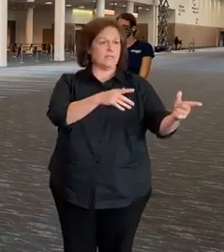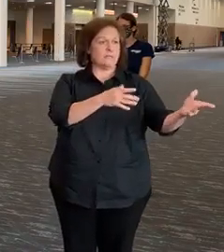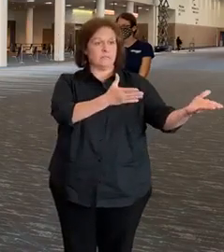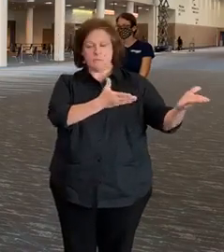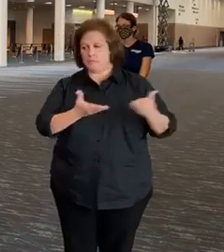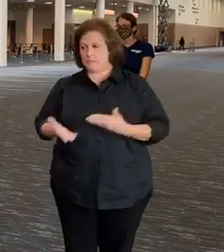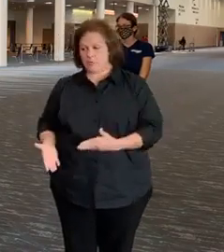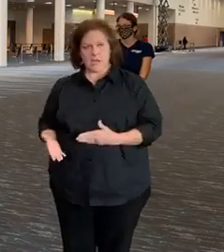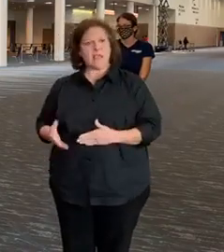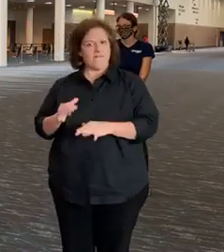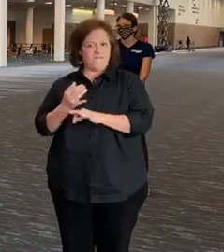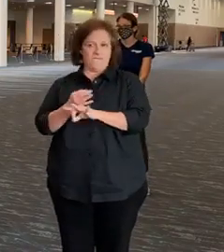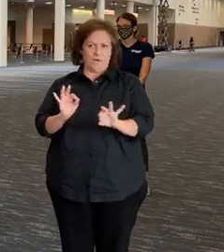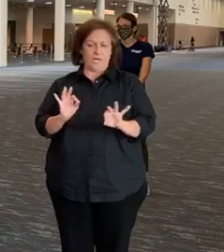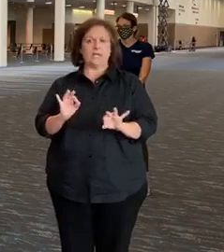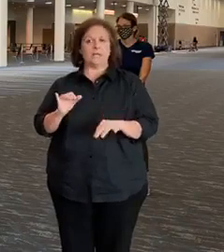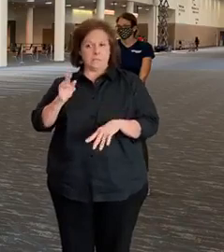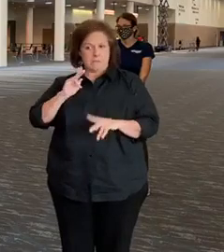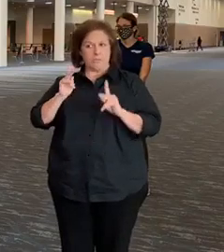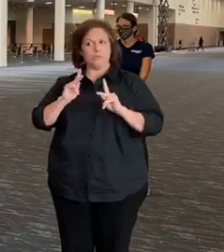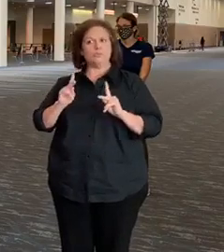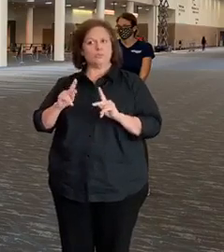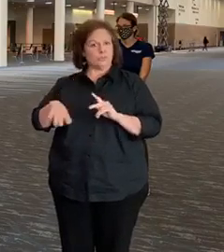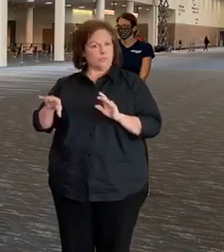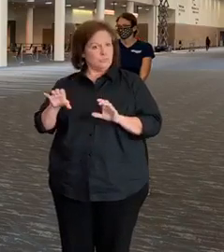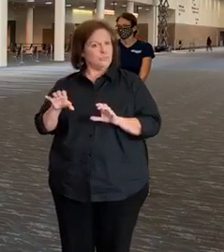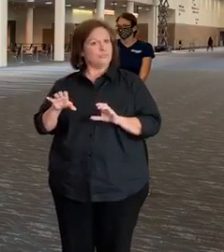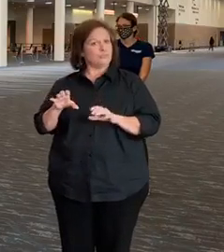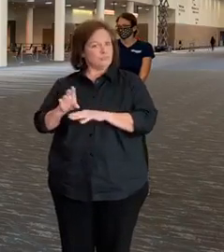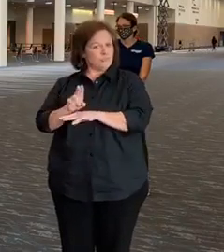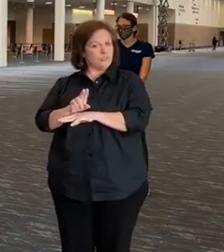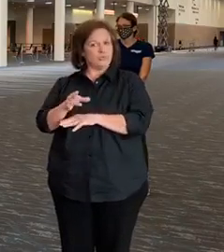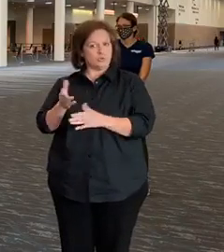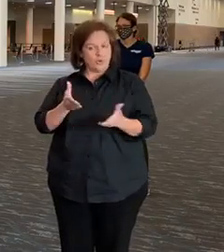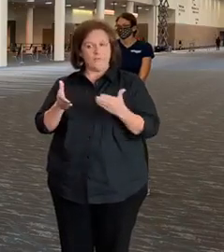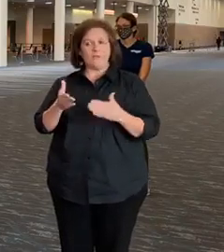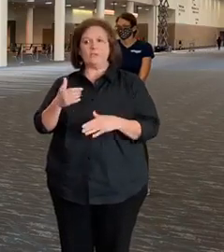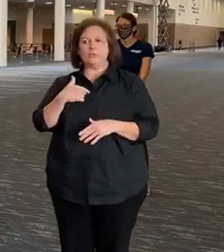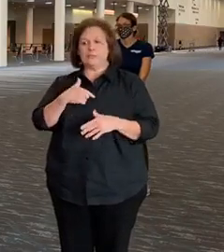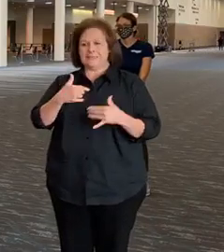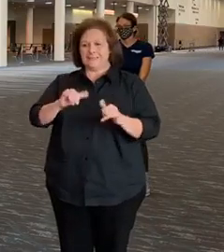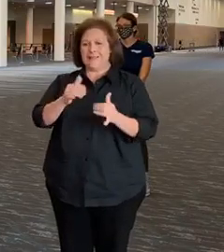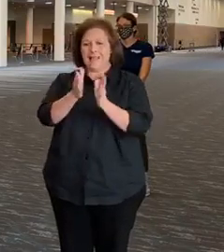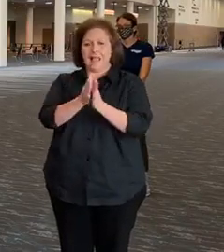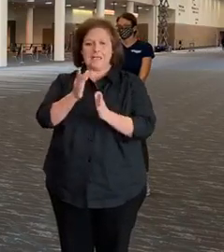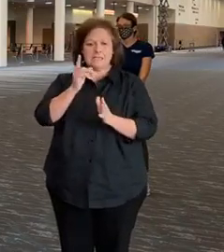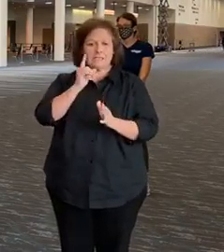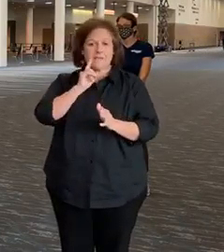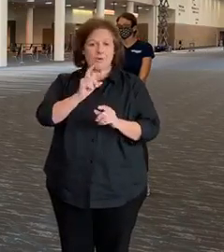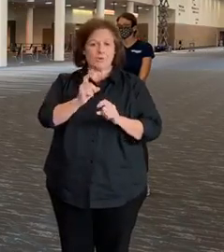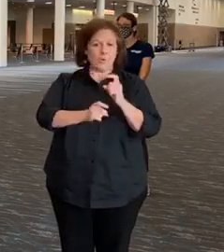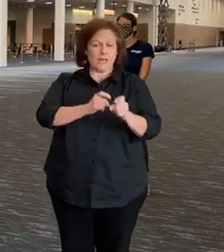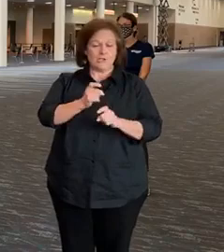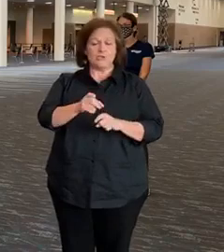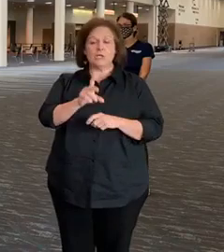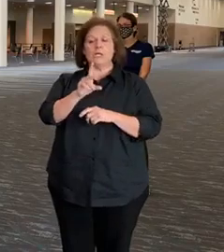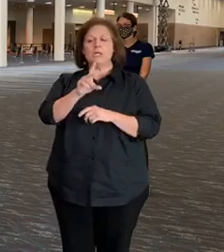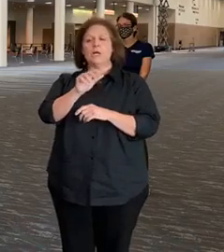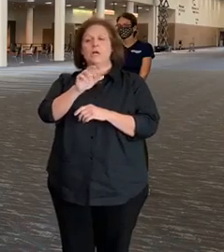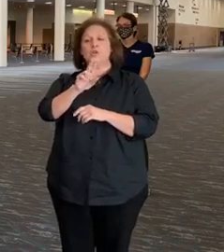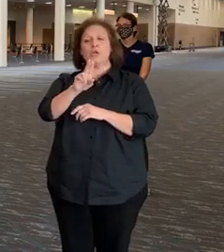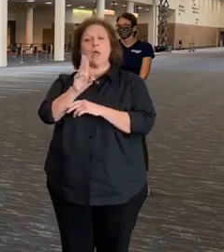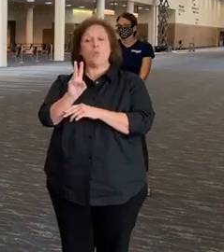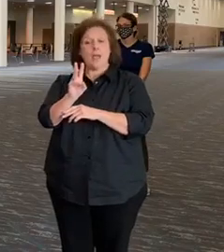free. People have been utilizing it. We've been doing a lot of good work in here. We are still asking for donations. I will say United Way is going to